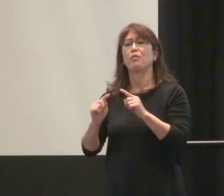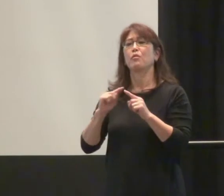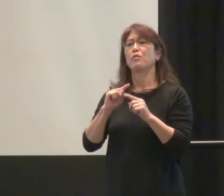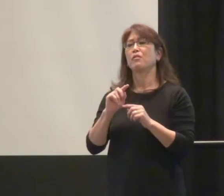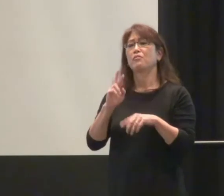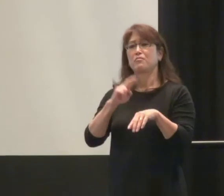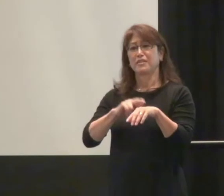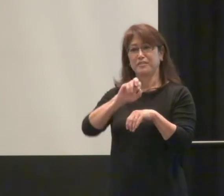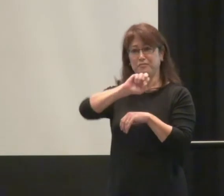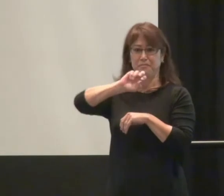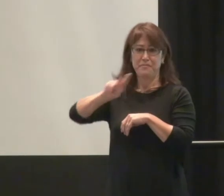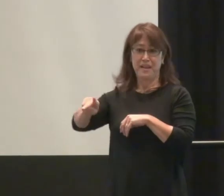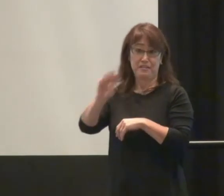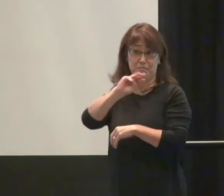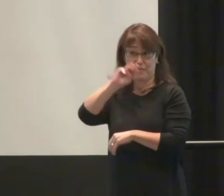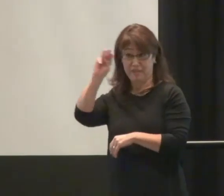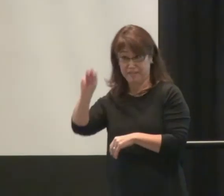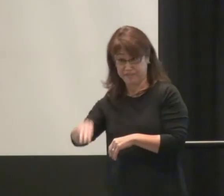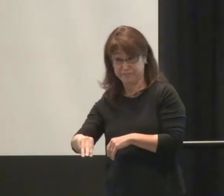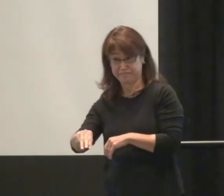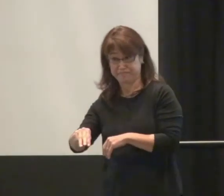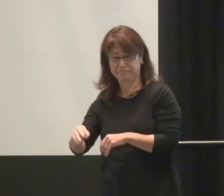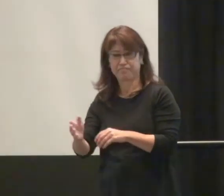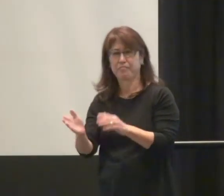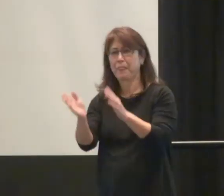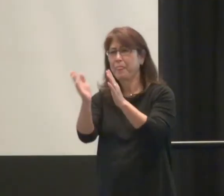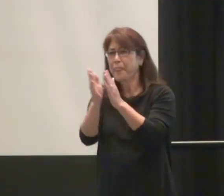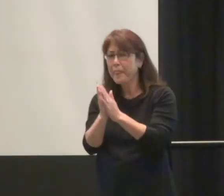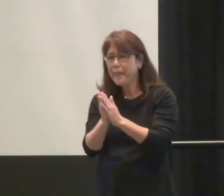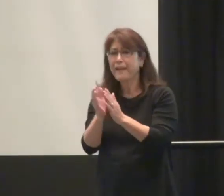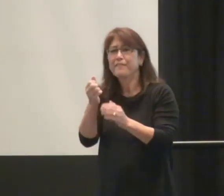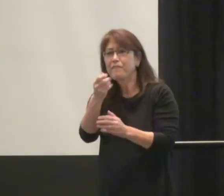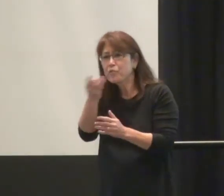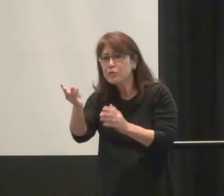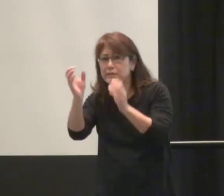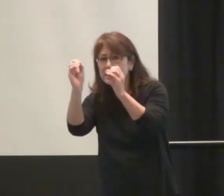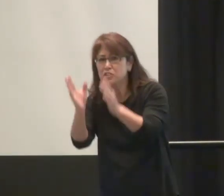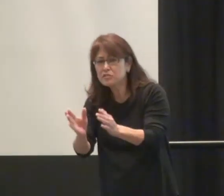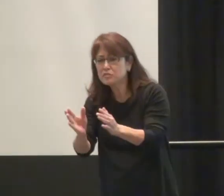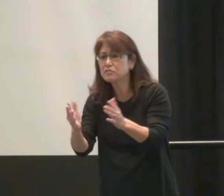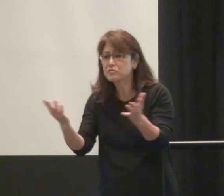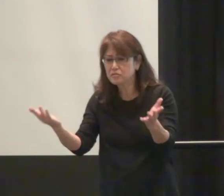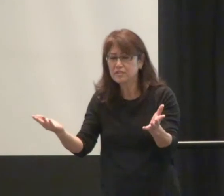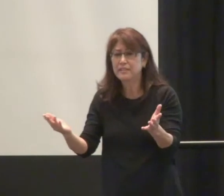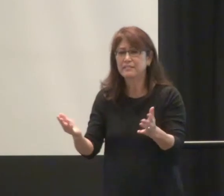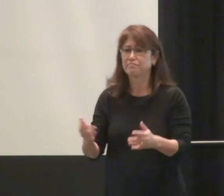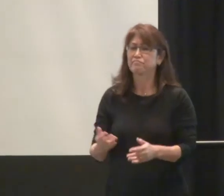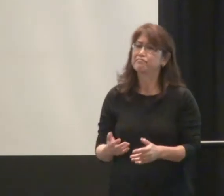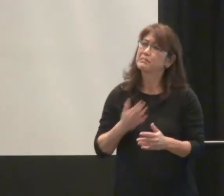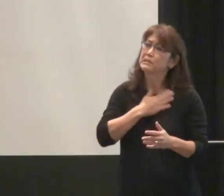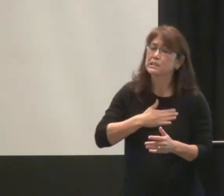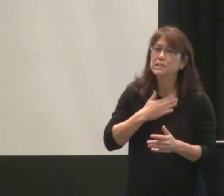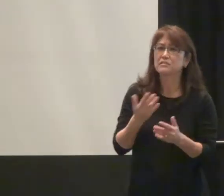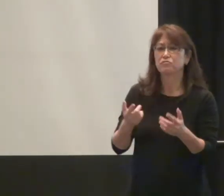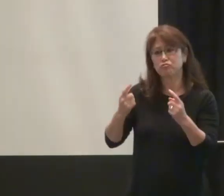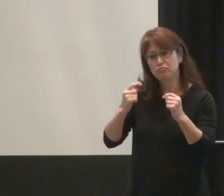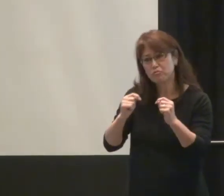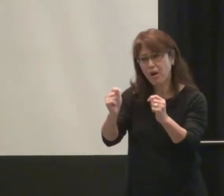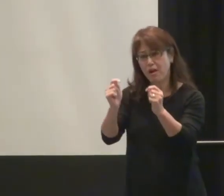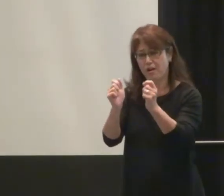So then fall came around. Roxanne went back to her teaching schedule at Marlton and asked a few other teachers there